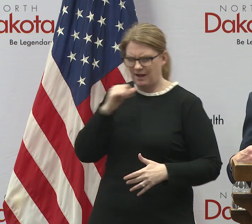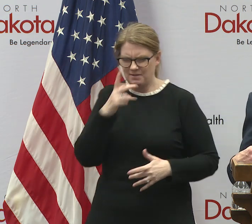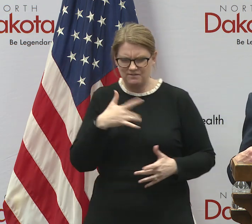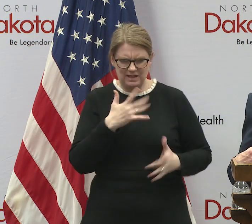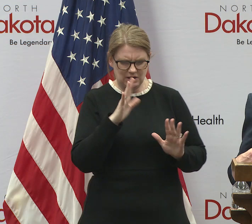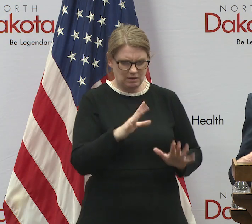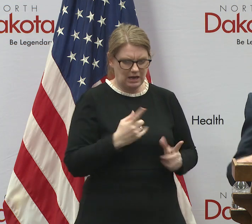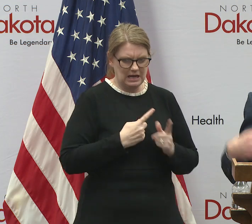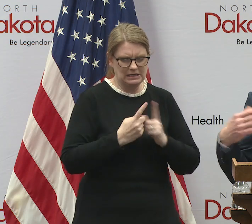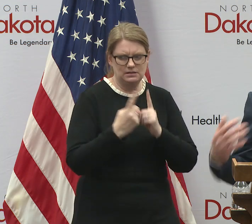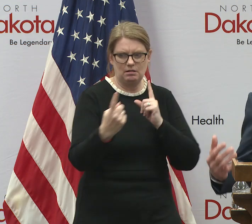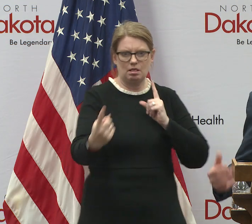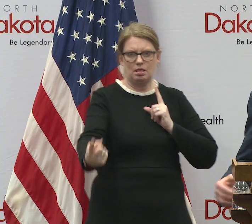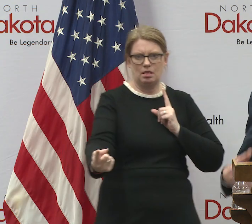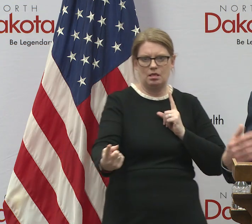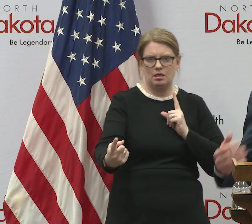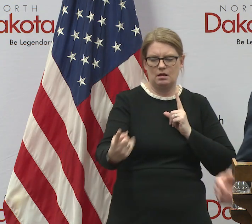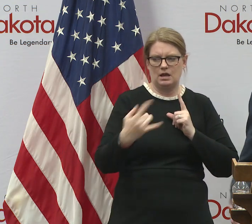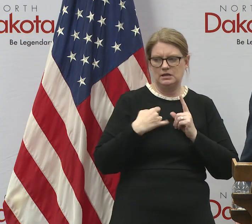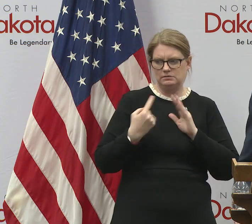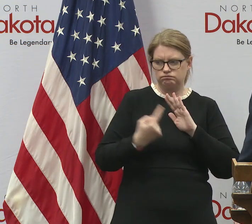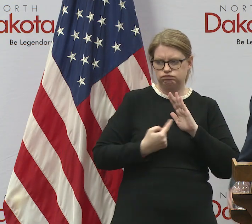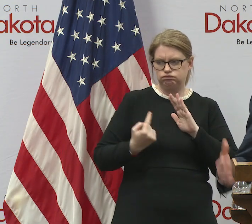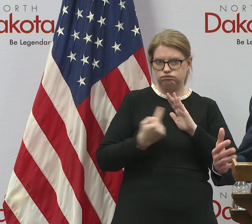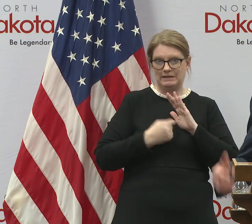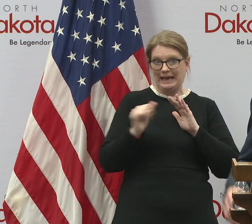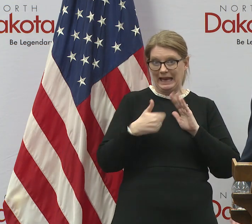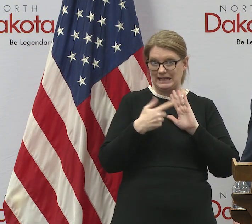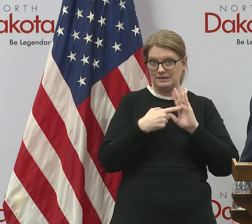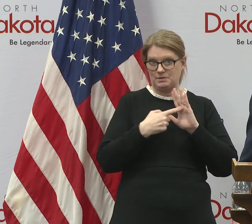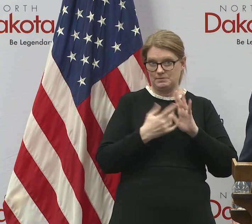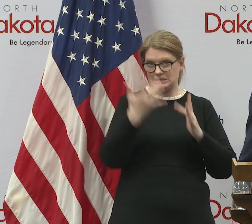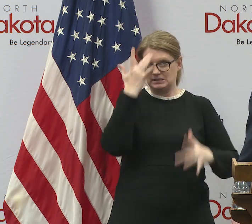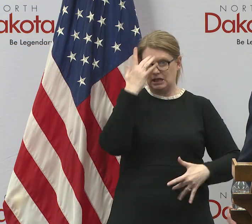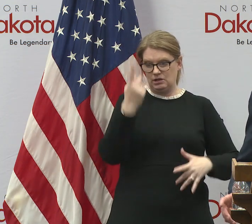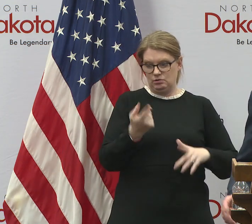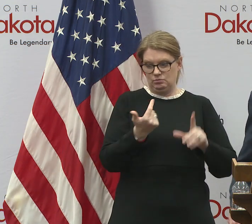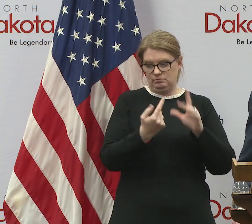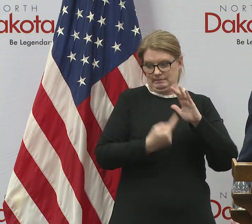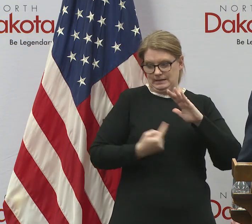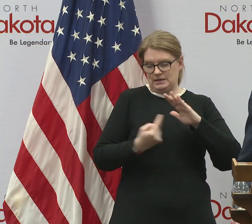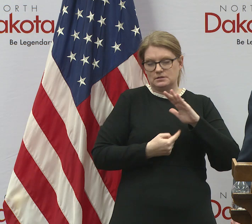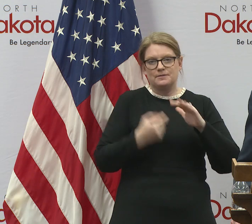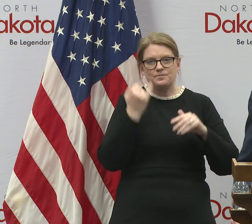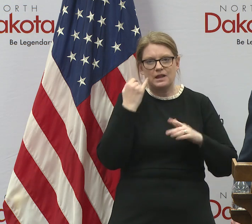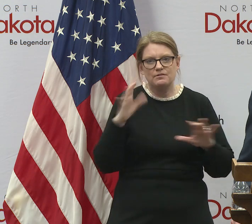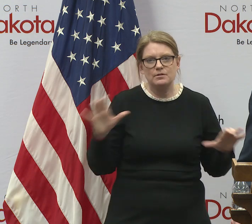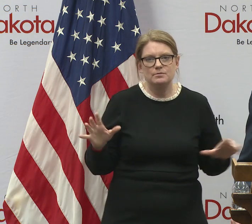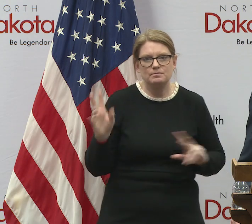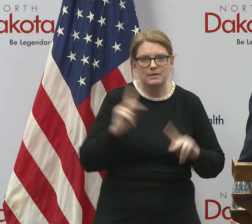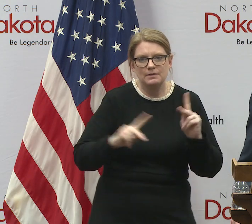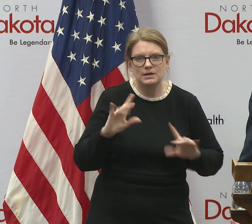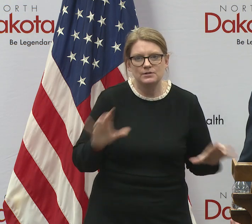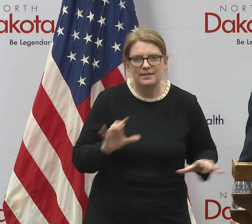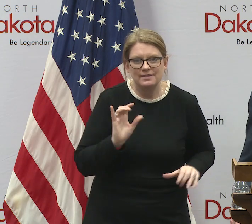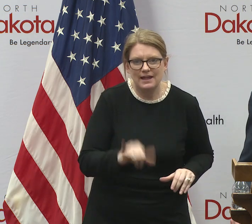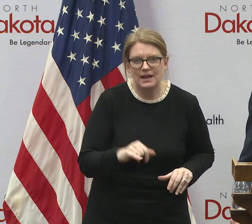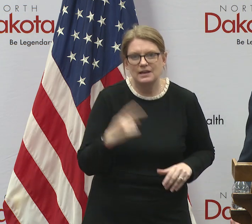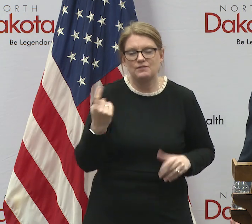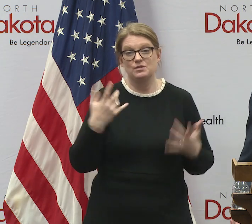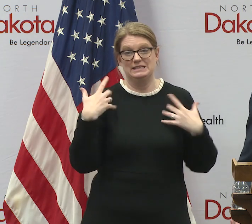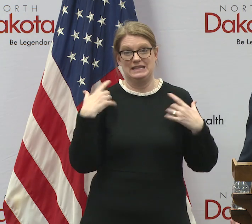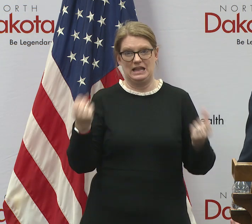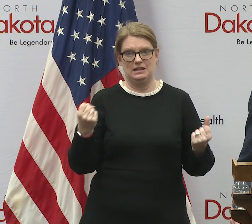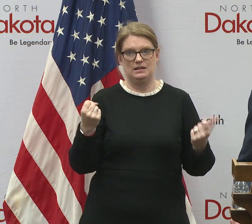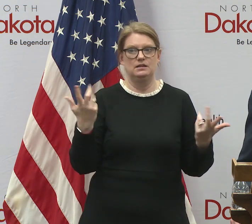feeling poorly, or if you've got any symptoms of being sick, then you isolate. If people are doing that and then everybody else that's healthy is staying 6 feet